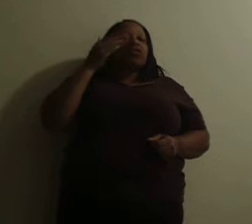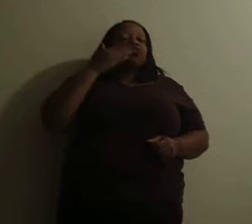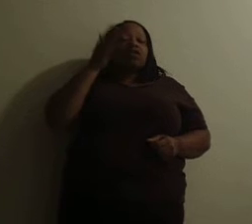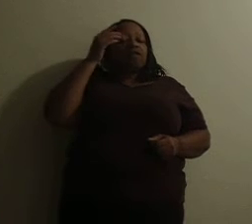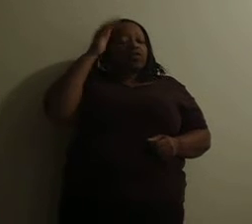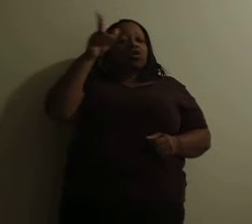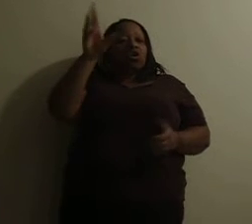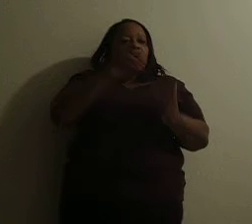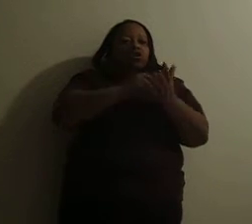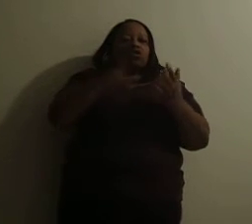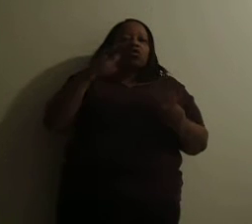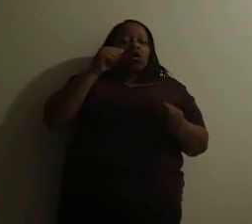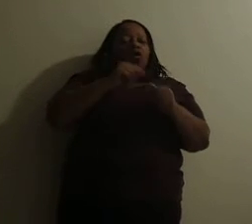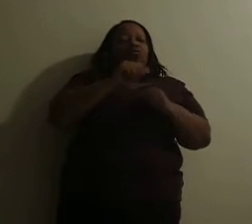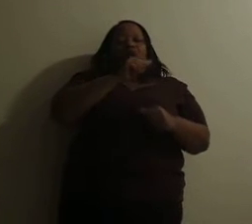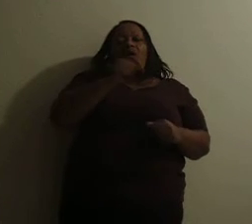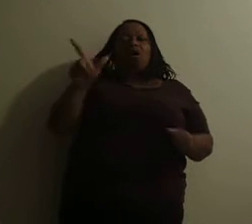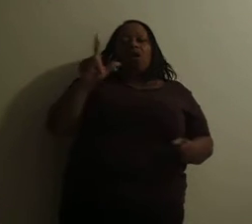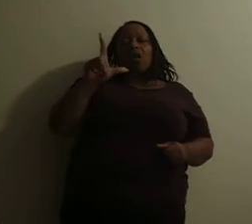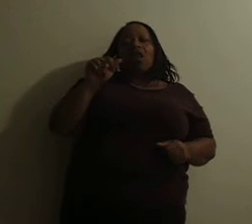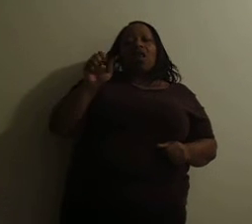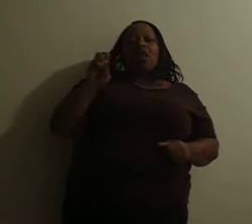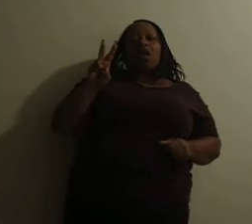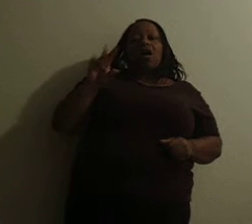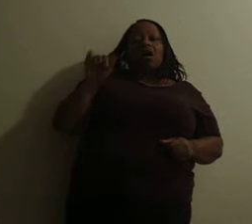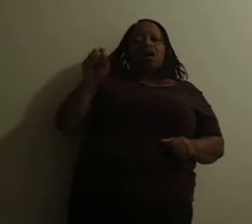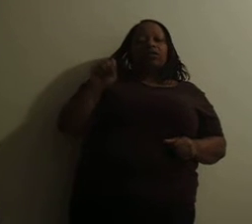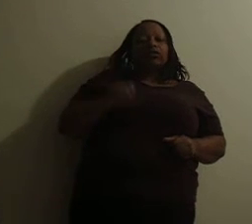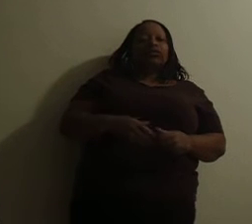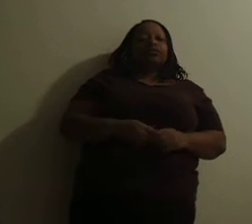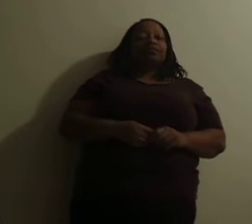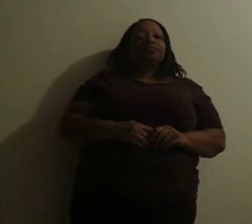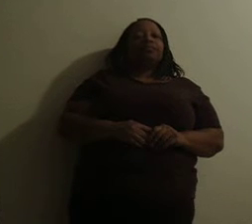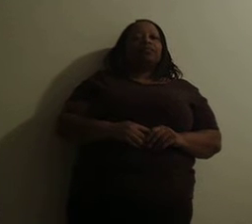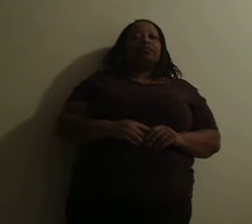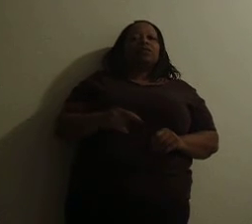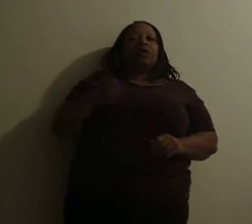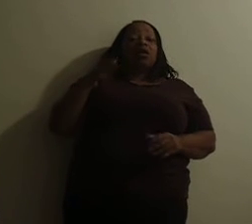to add some content to what would otherwise be sort of vacuous English courses.